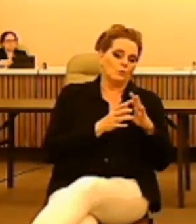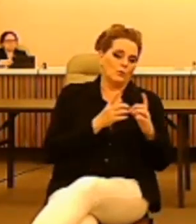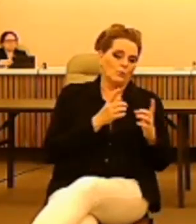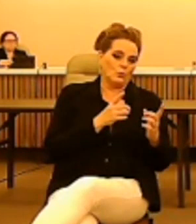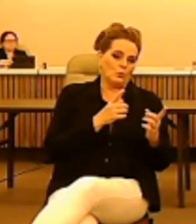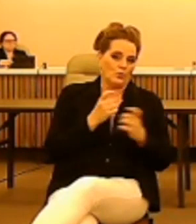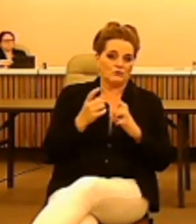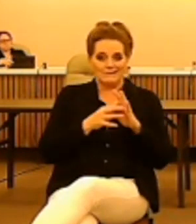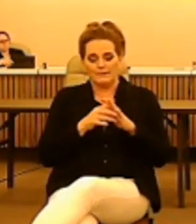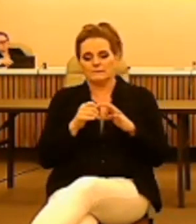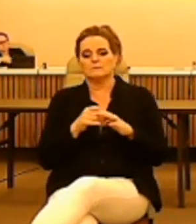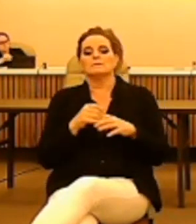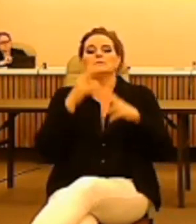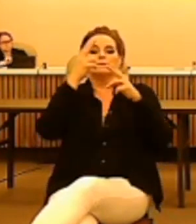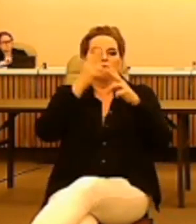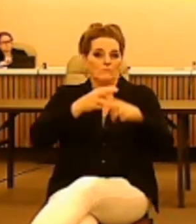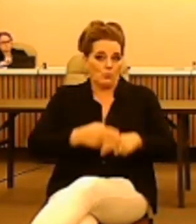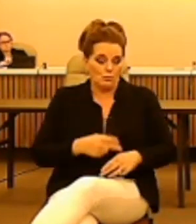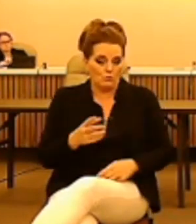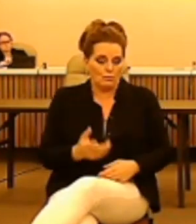Hearing none, please call the roll.